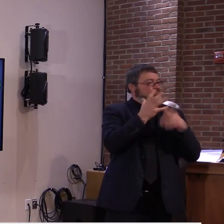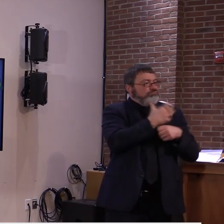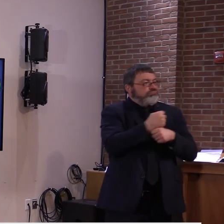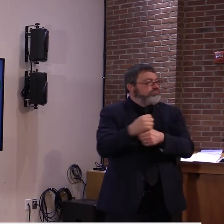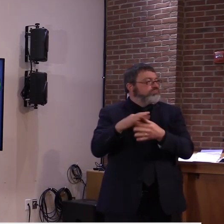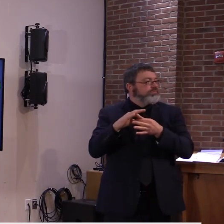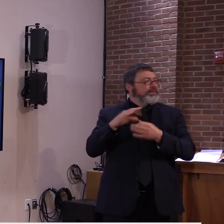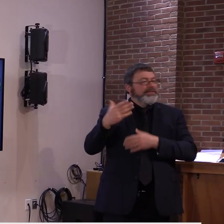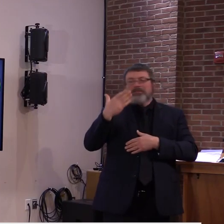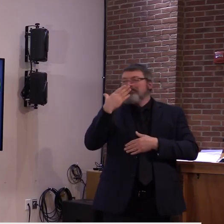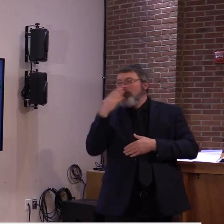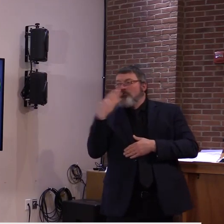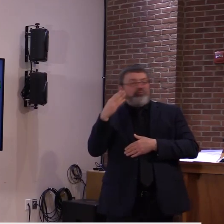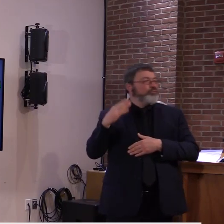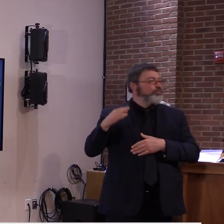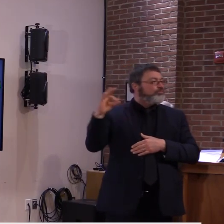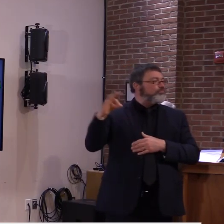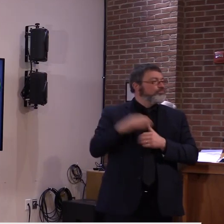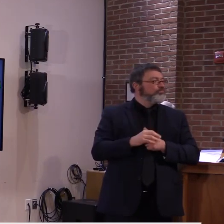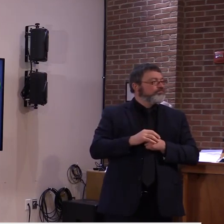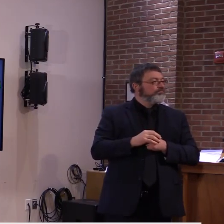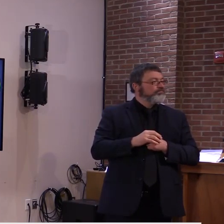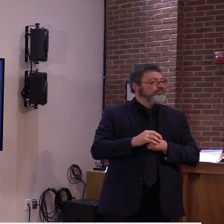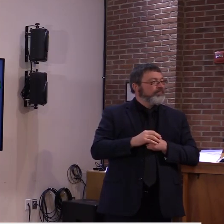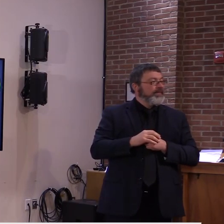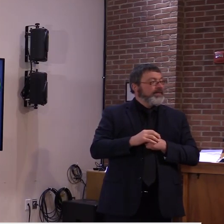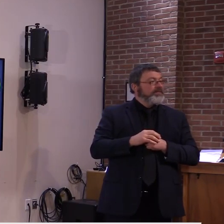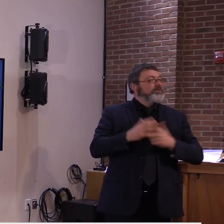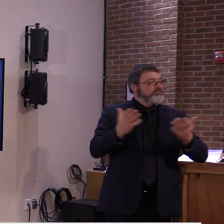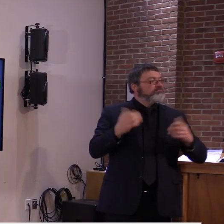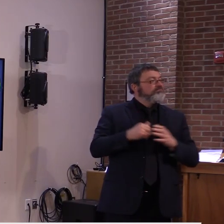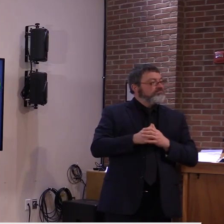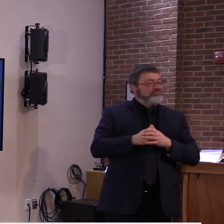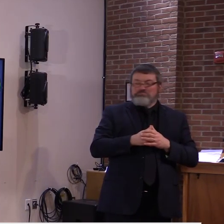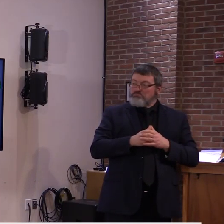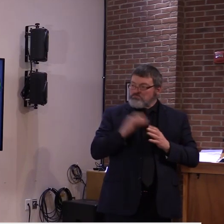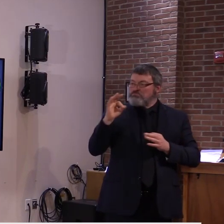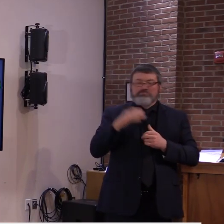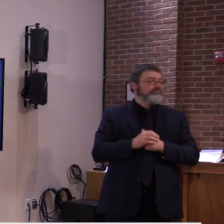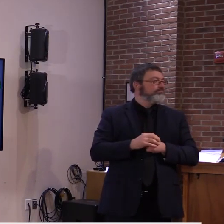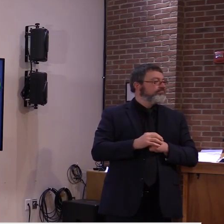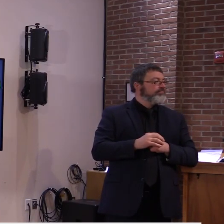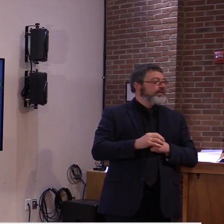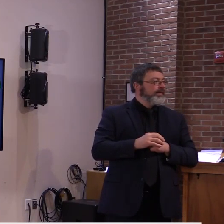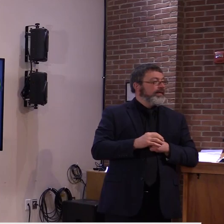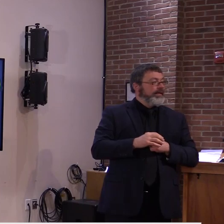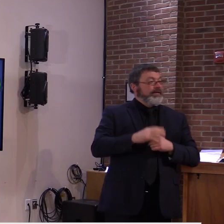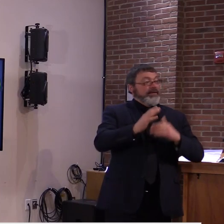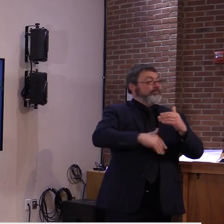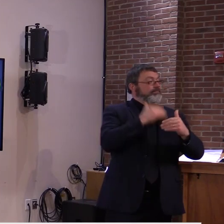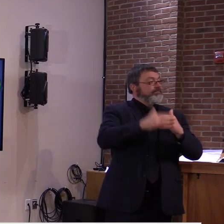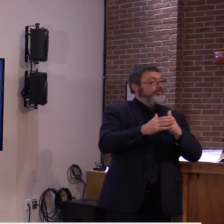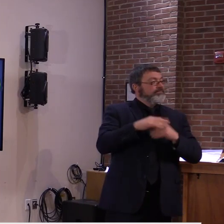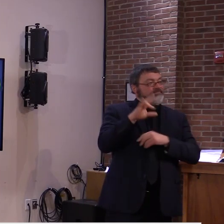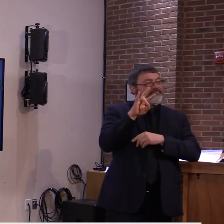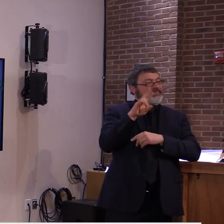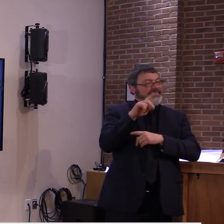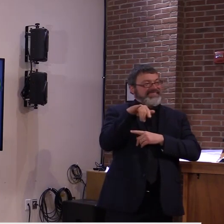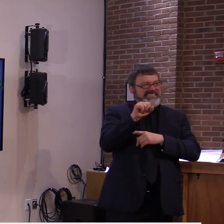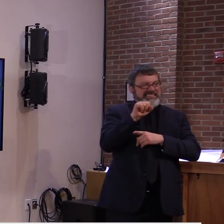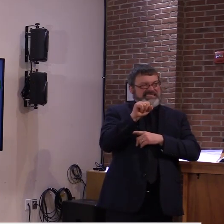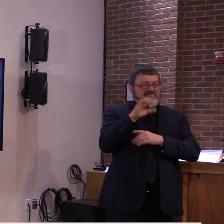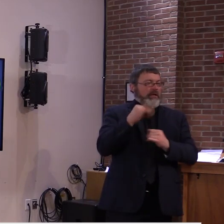article. Yeah, well, we appreciate the press conferences, and I'll go get my yappy dogs